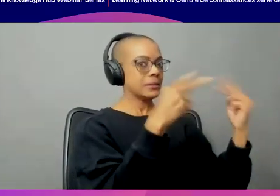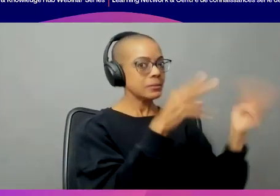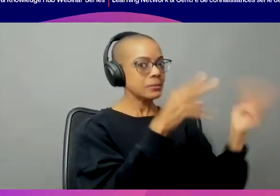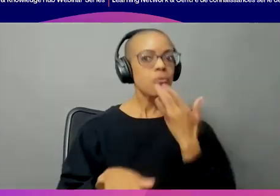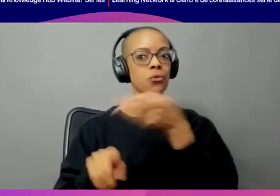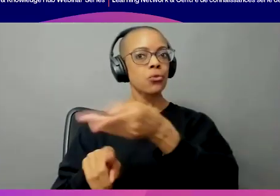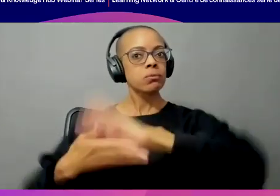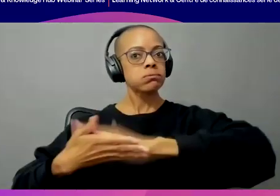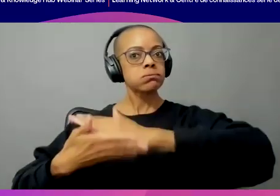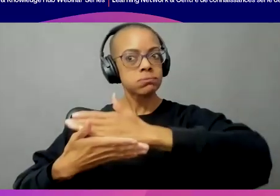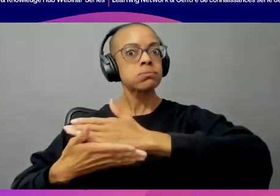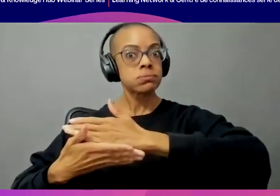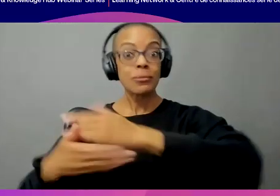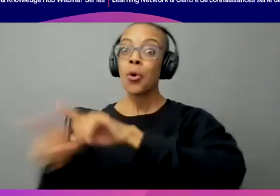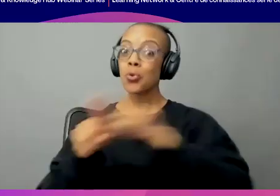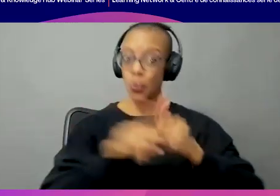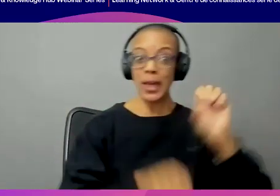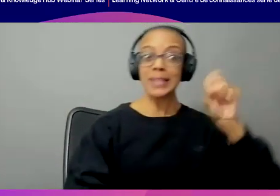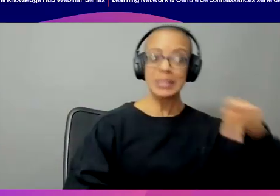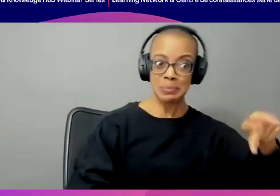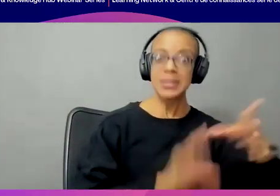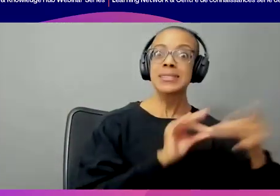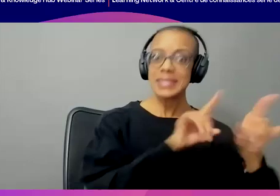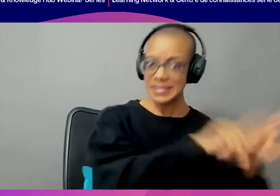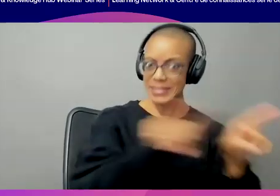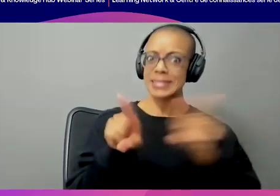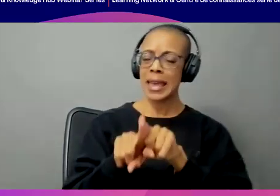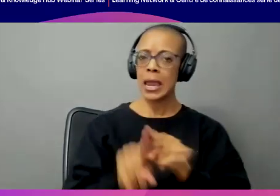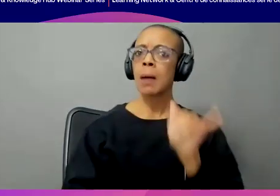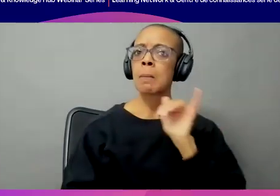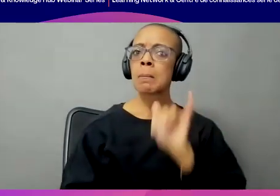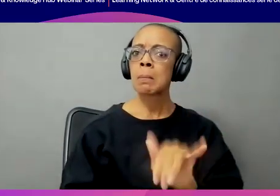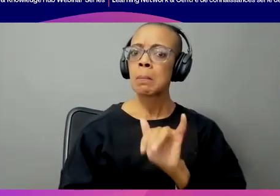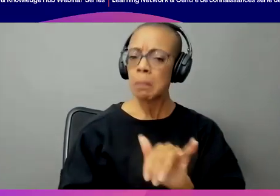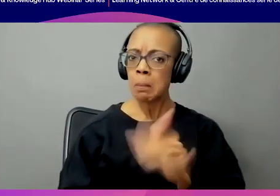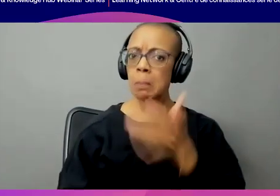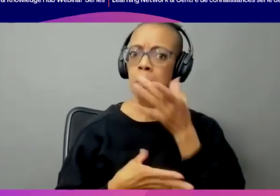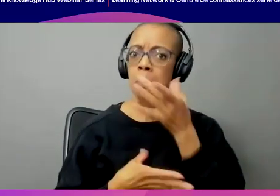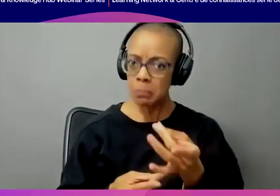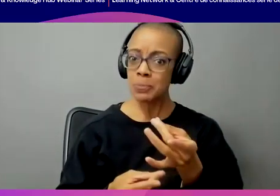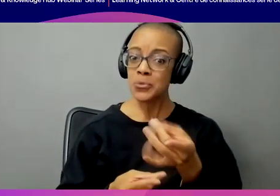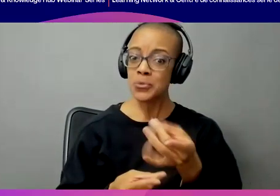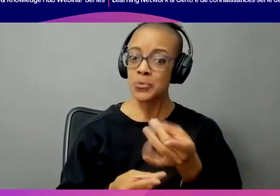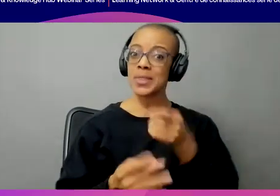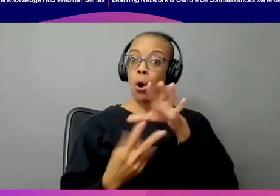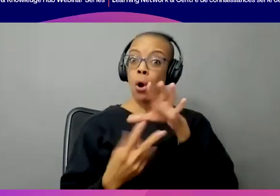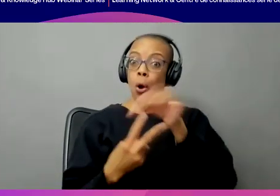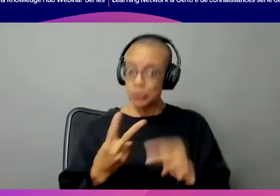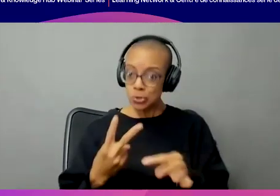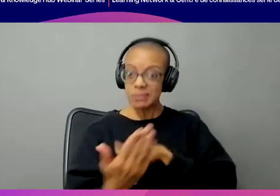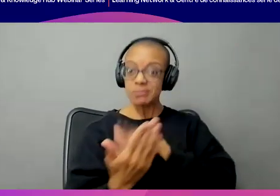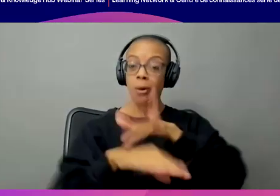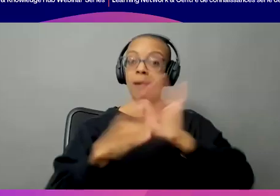providers report on that. So overall, what we see is that this kind of way of delivering a service fills the